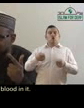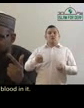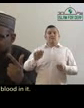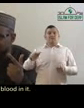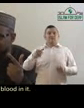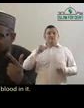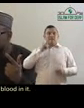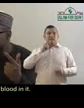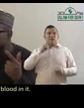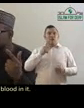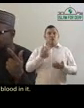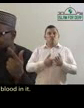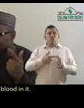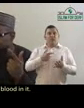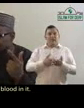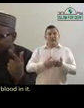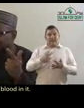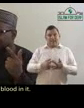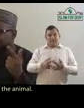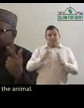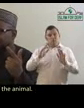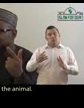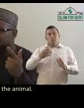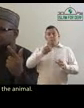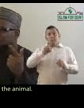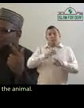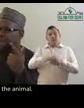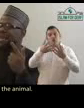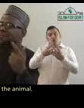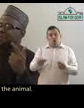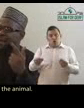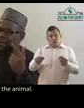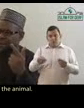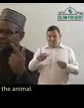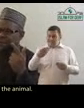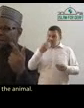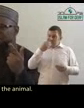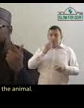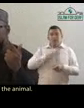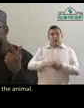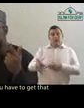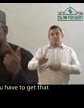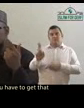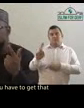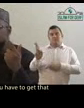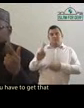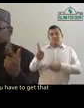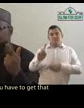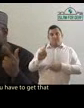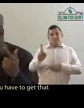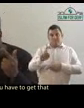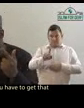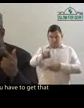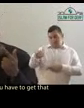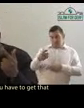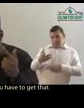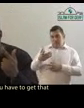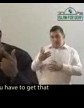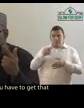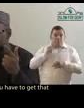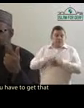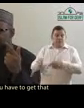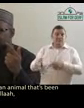rare. He cooks it where there's not blood in it. You shouldn't eat blood from the animal. To the best of your ability, you have to